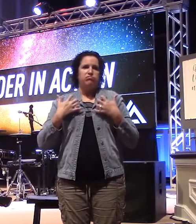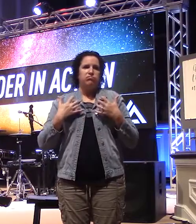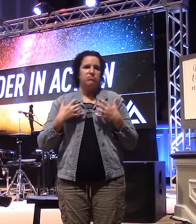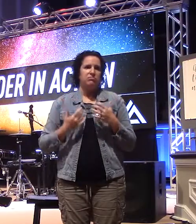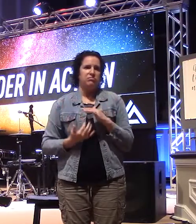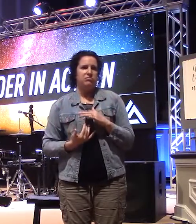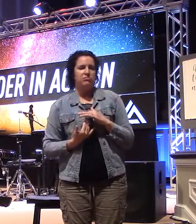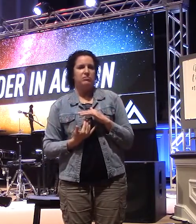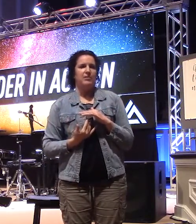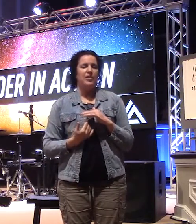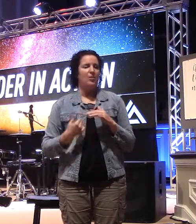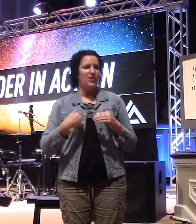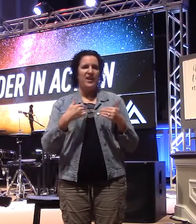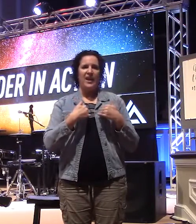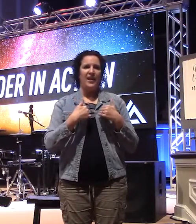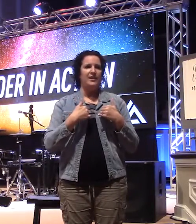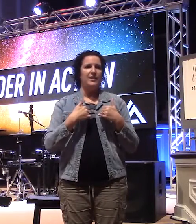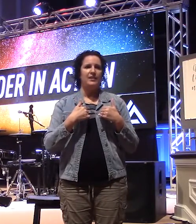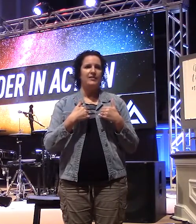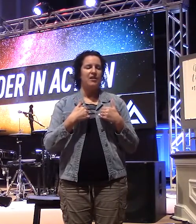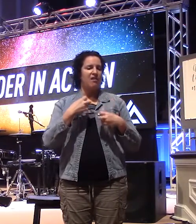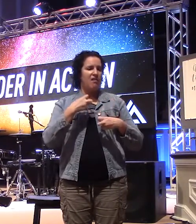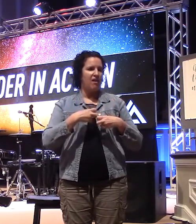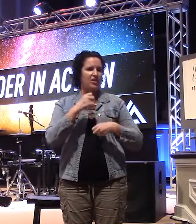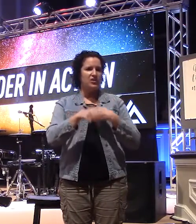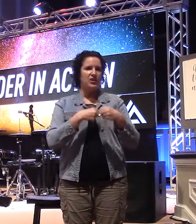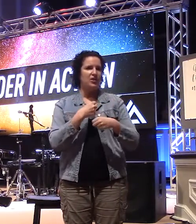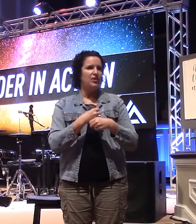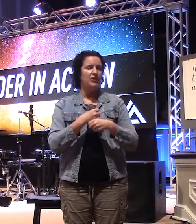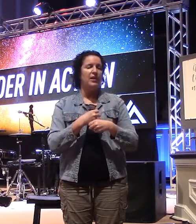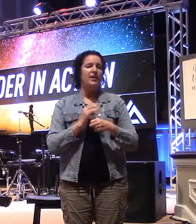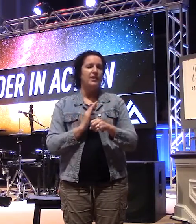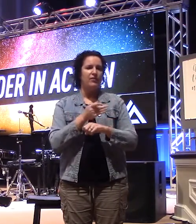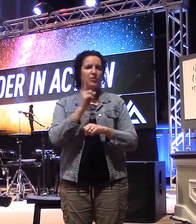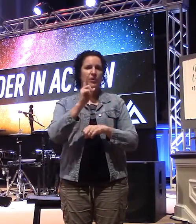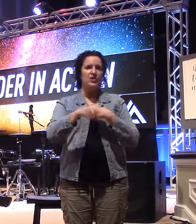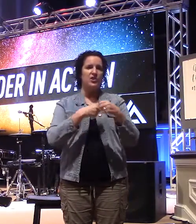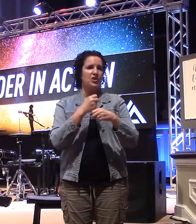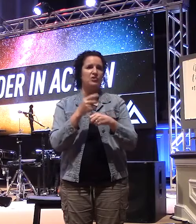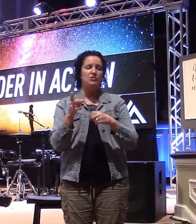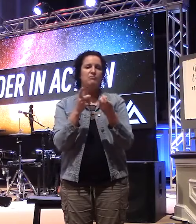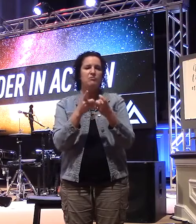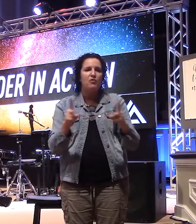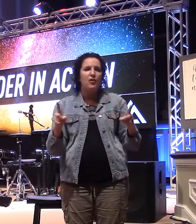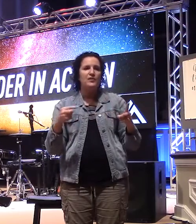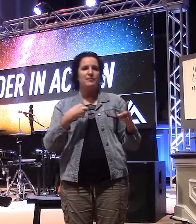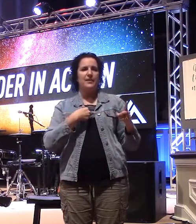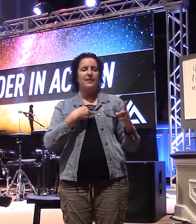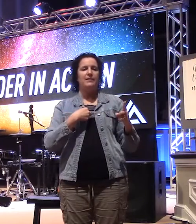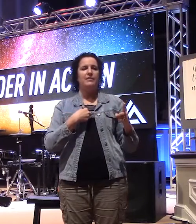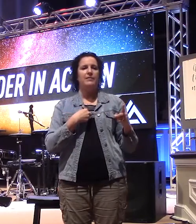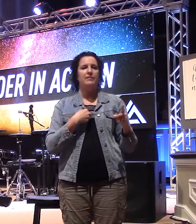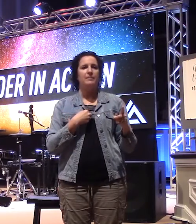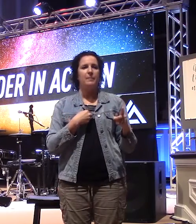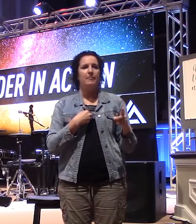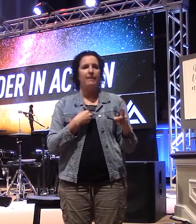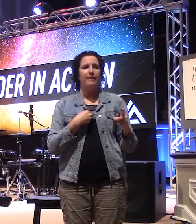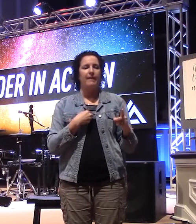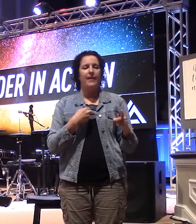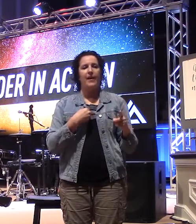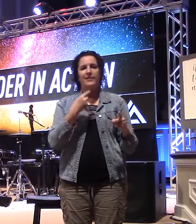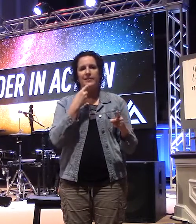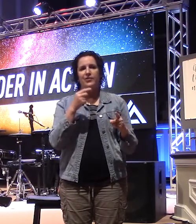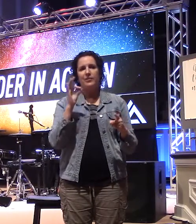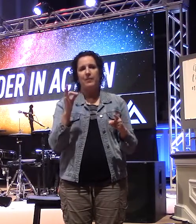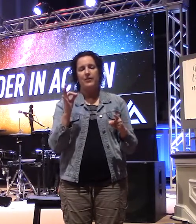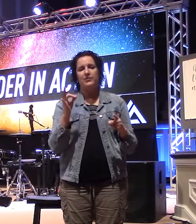she divorced me. He said to my pastor friend, he said, "I was 13 years ago." He said, "I think